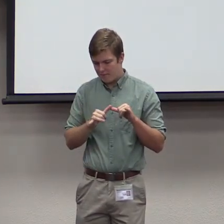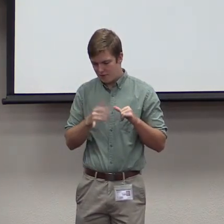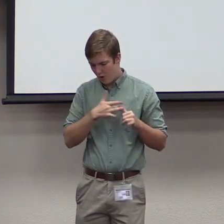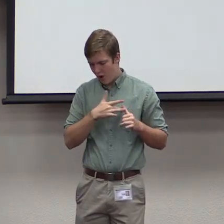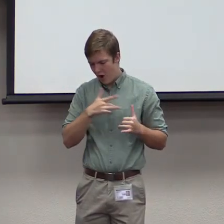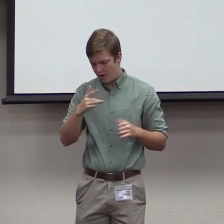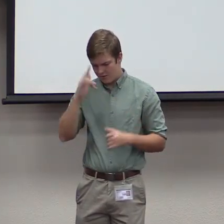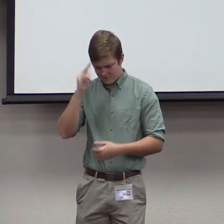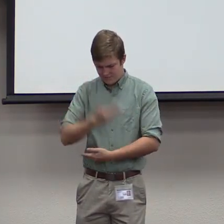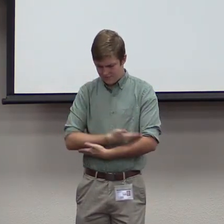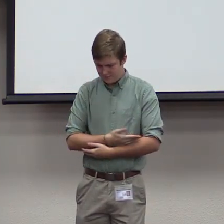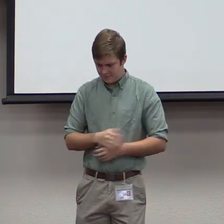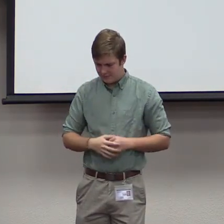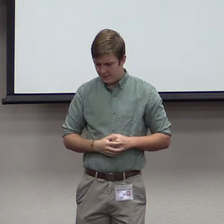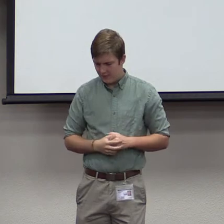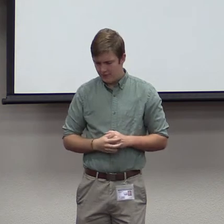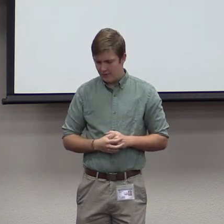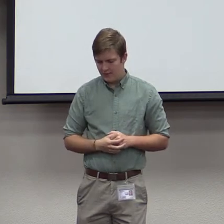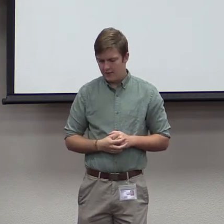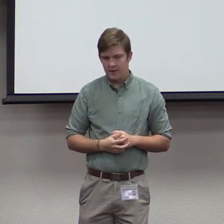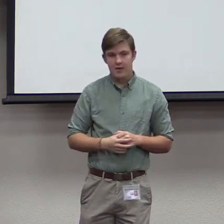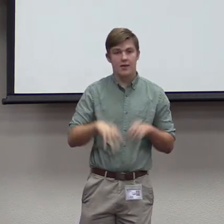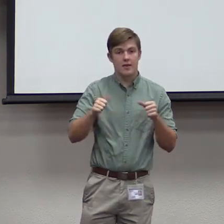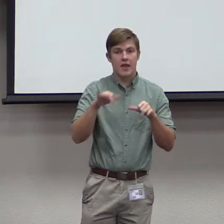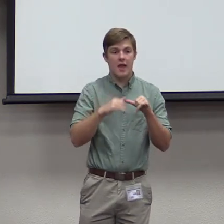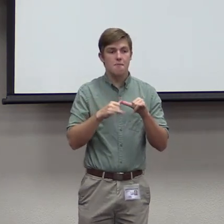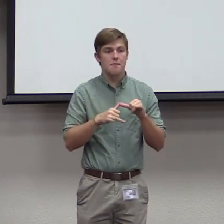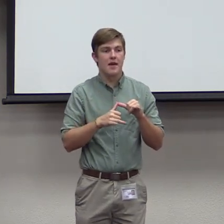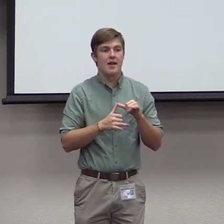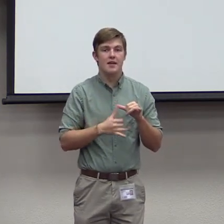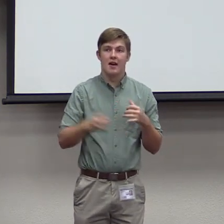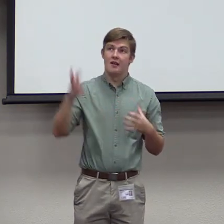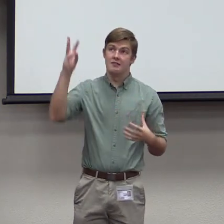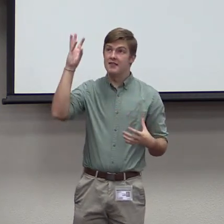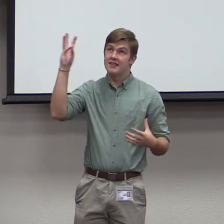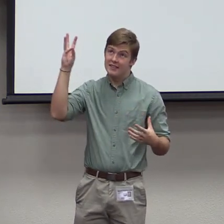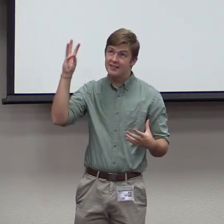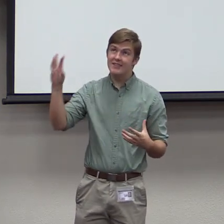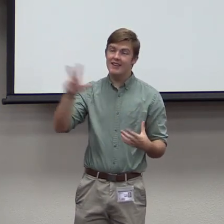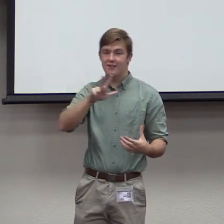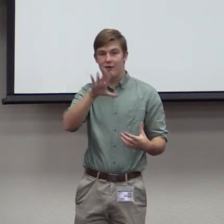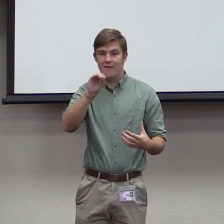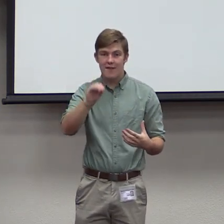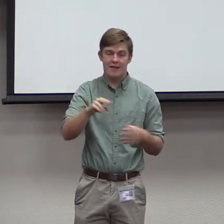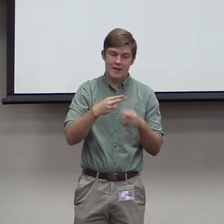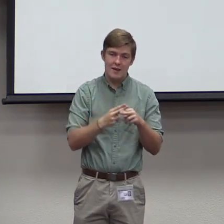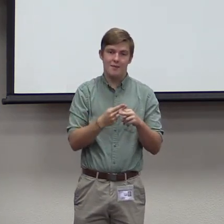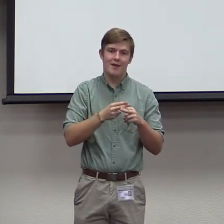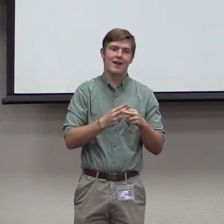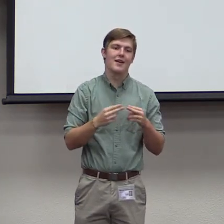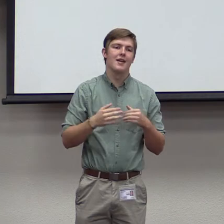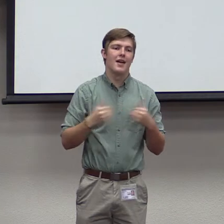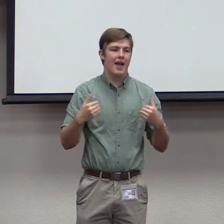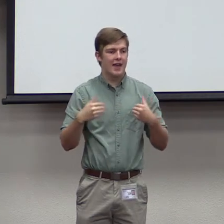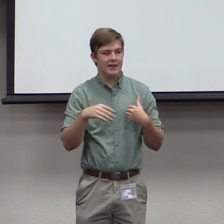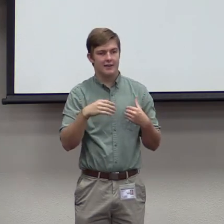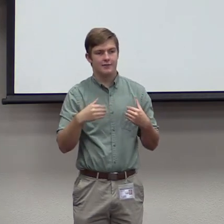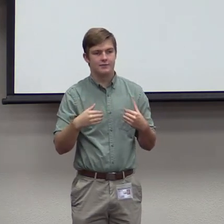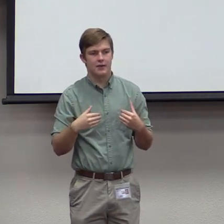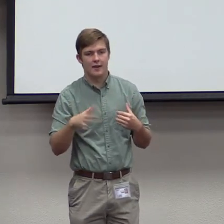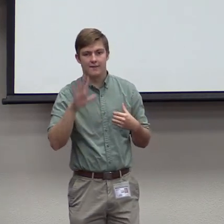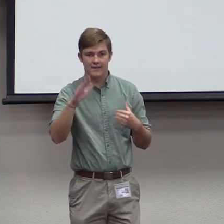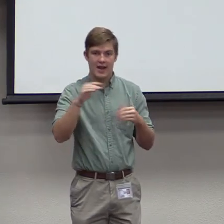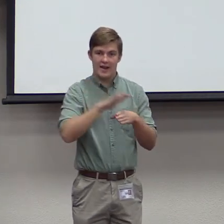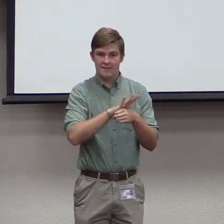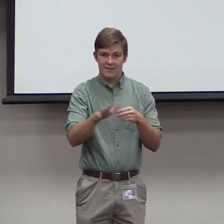son. Because you can measure 6'6", 350 pounds, and a 5 flat 40, and you can measure a